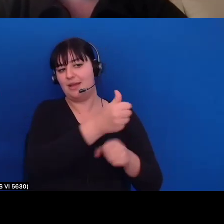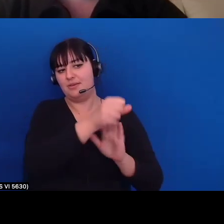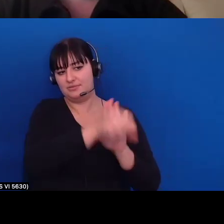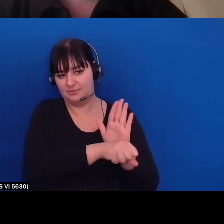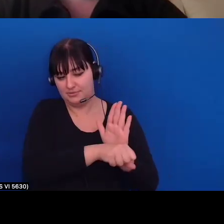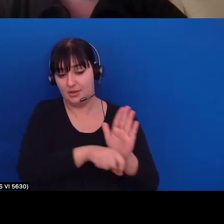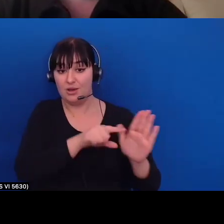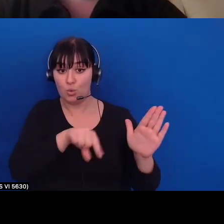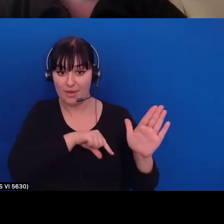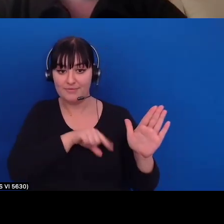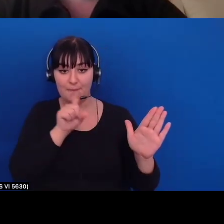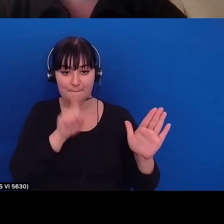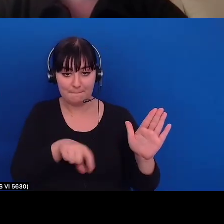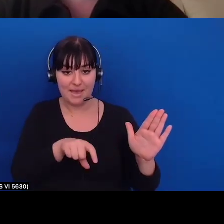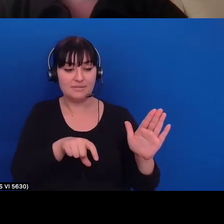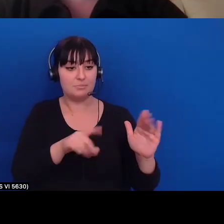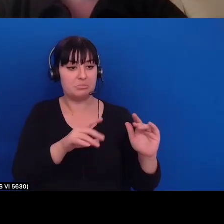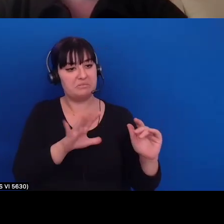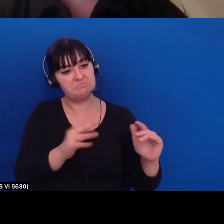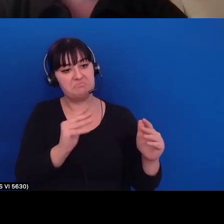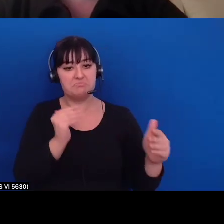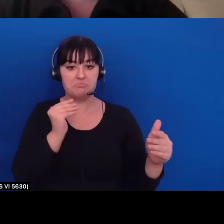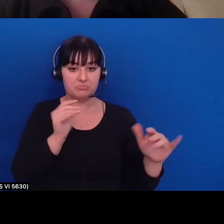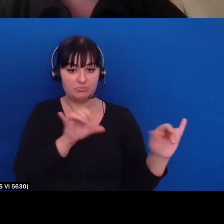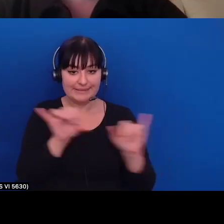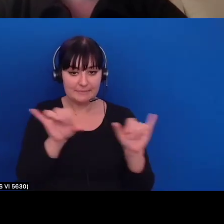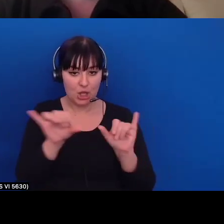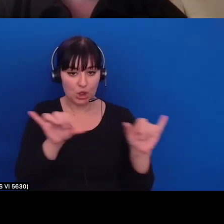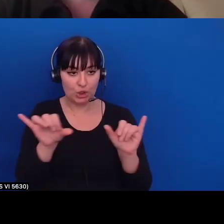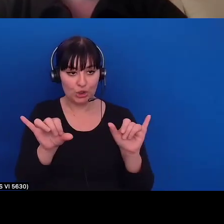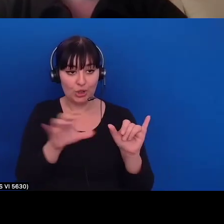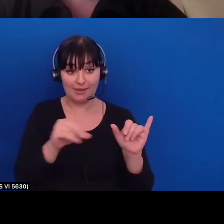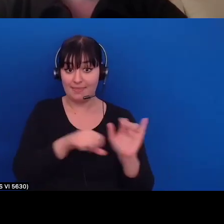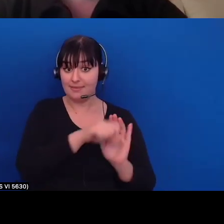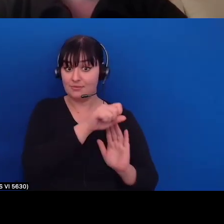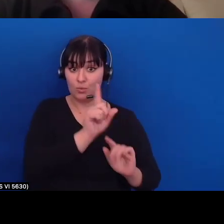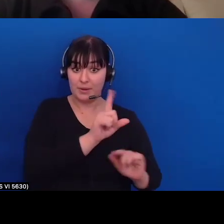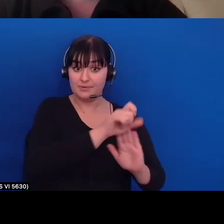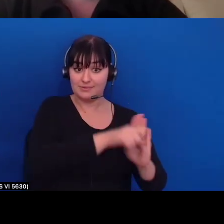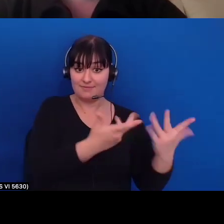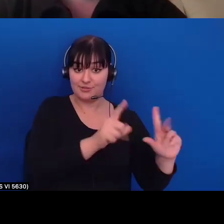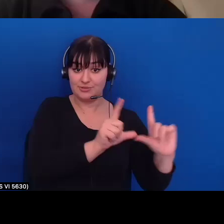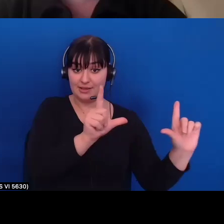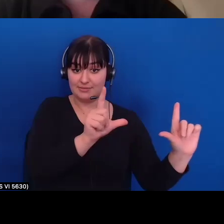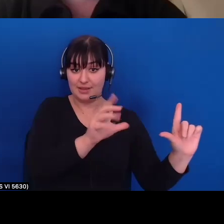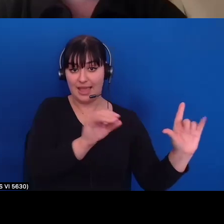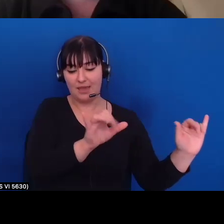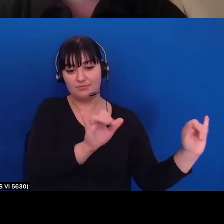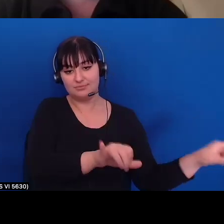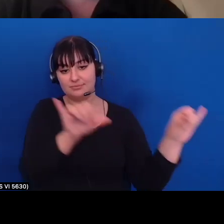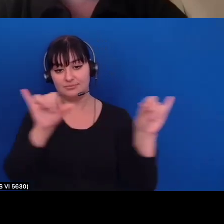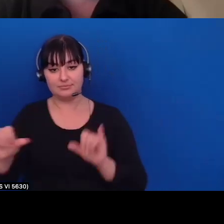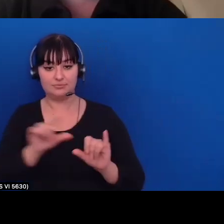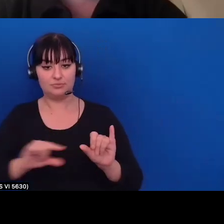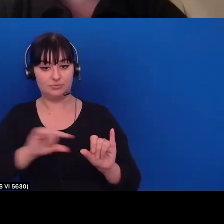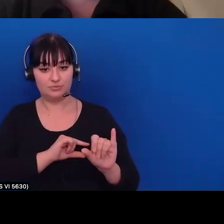Qualifications must be substantially similar, and the state in which the applicant is licensed must similarly waive